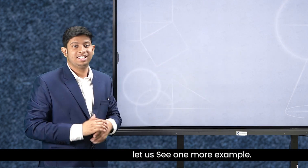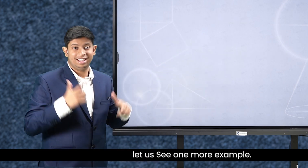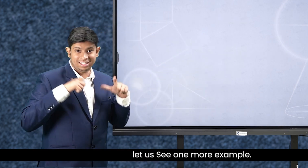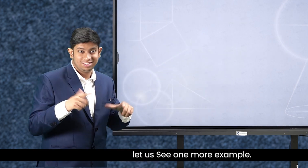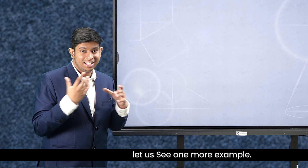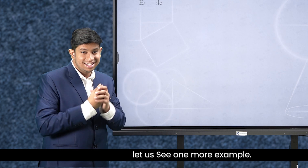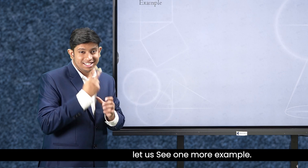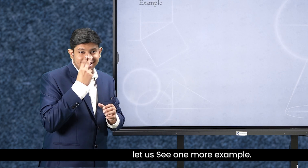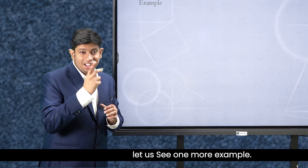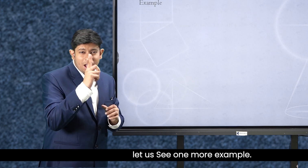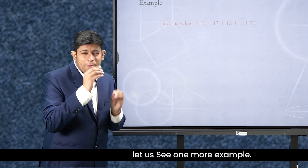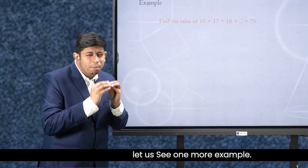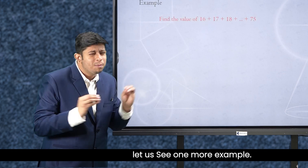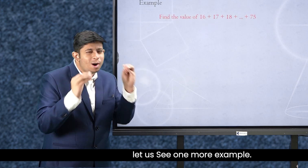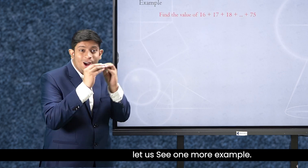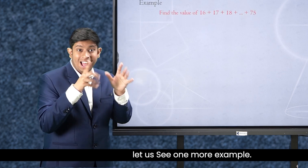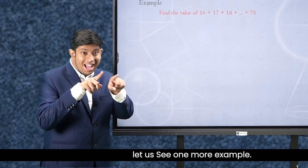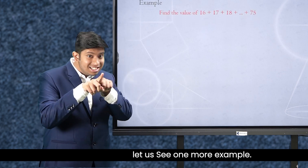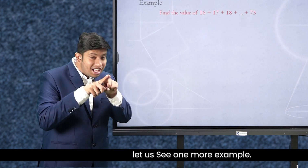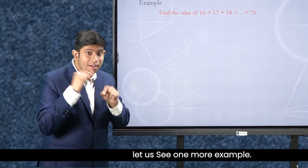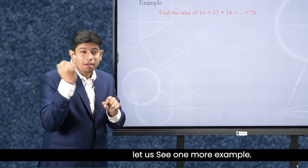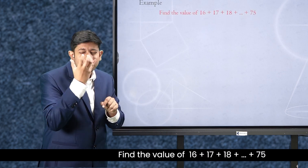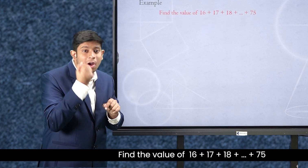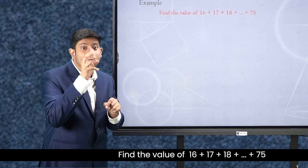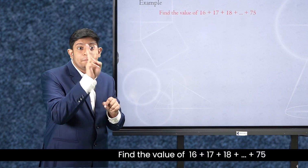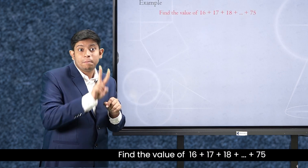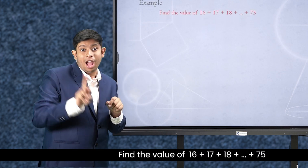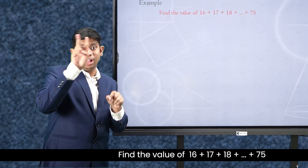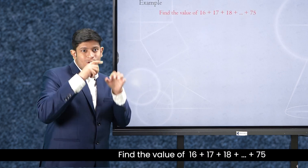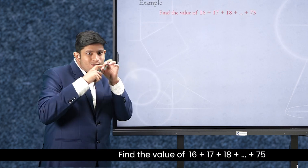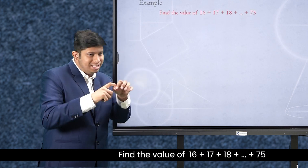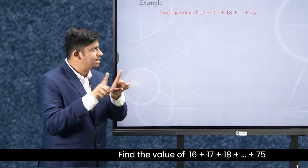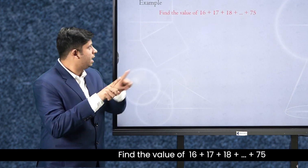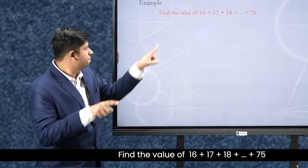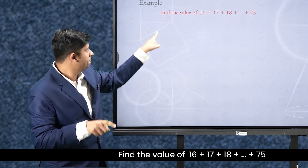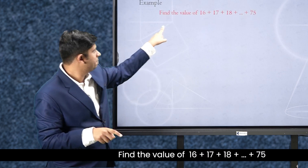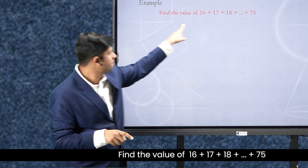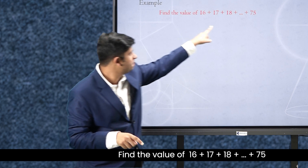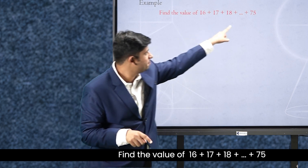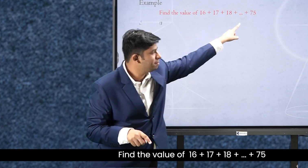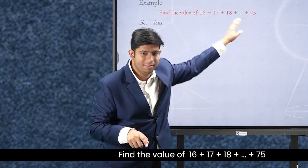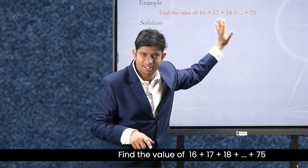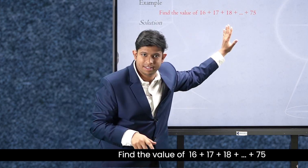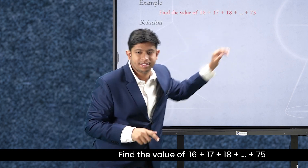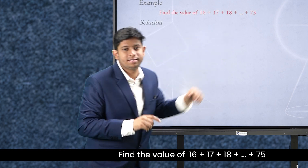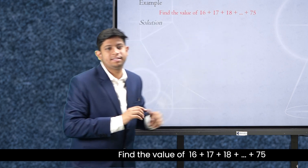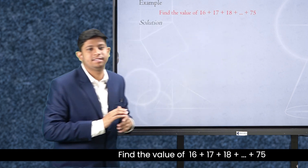Let us see one more example. Find the value of 16 plus 17 plus 18 plus so on